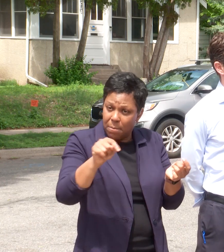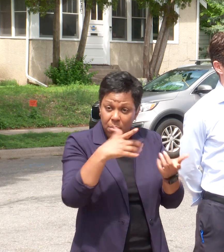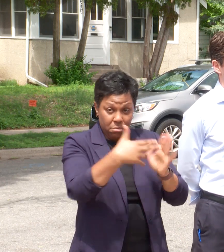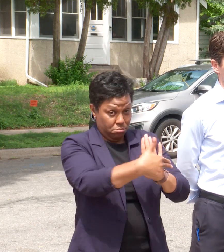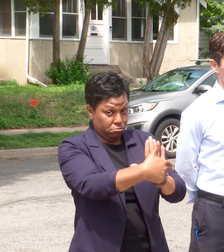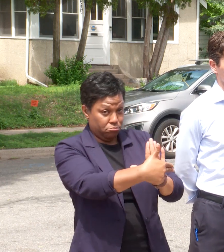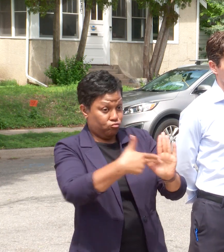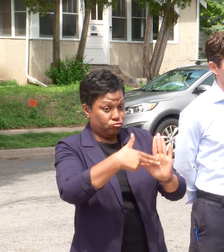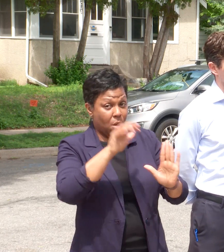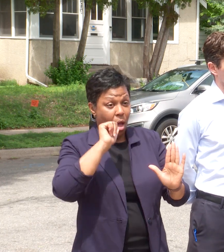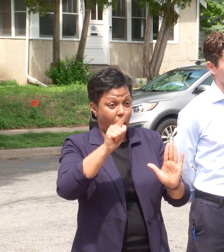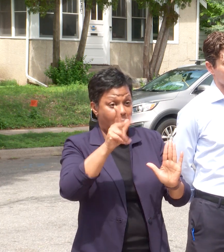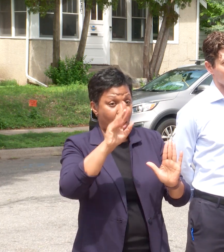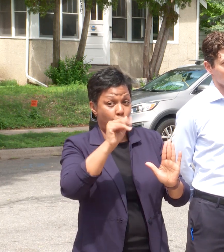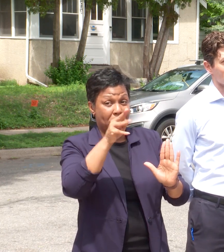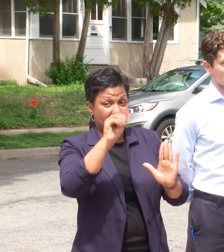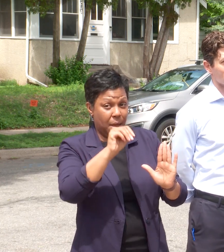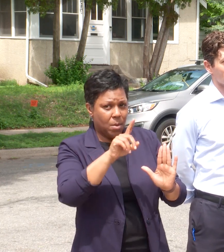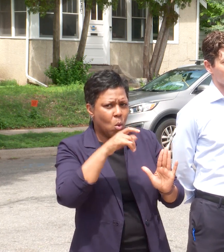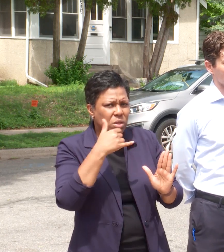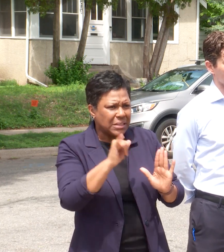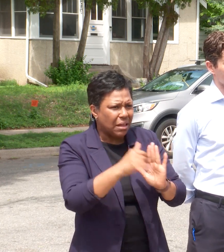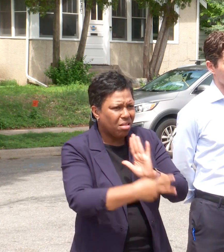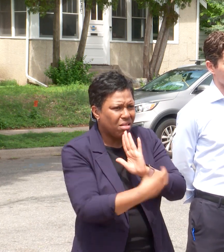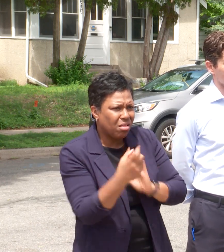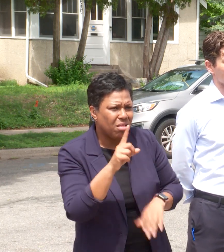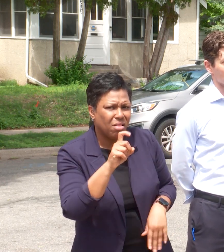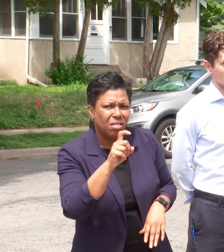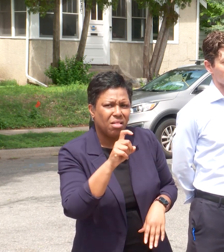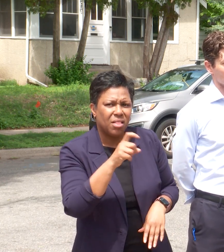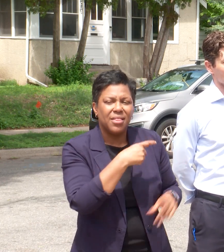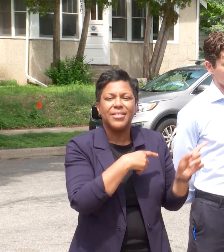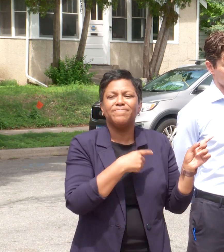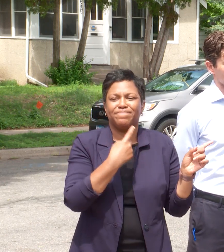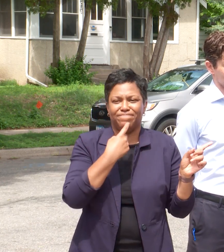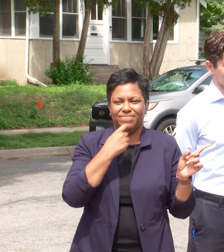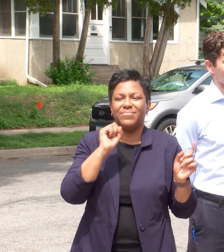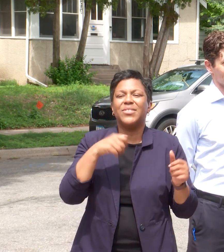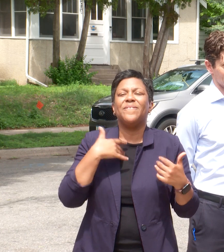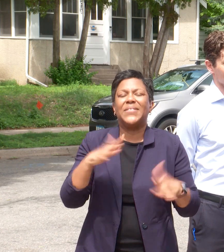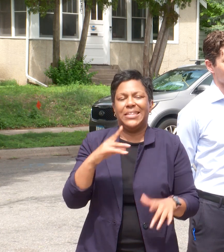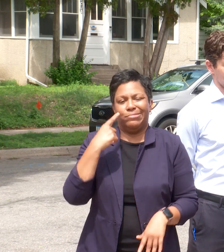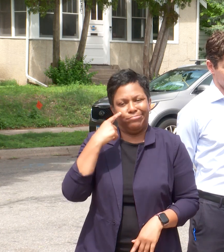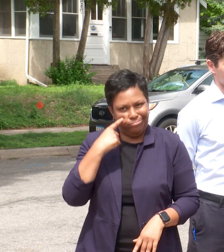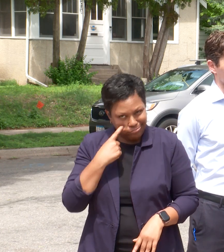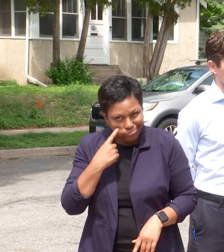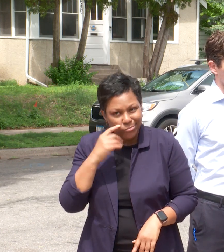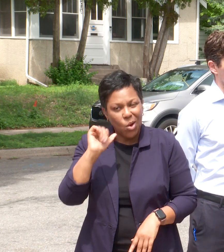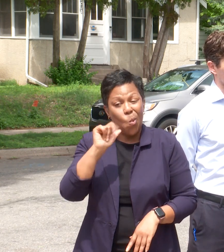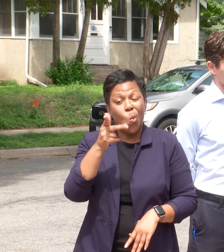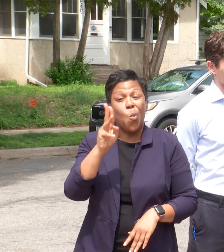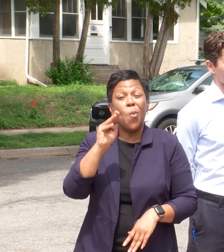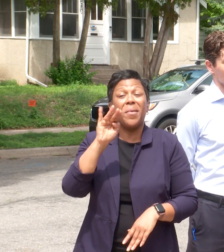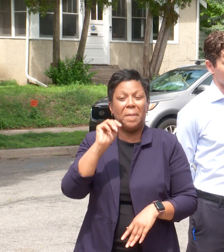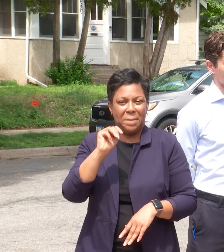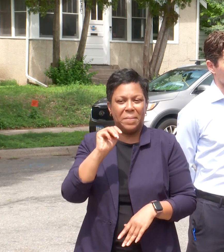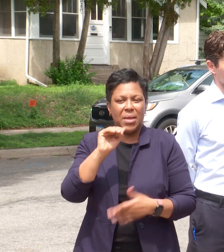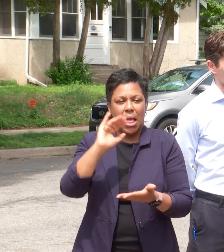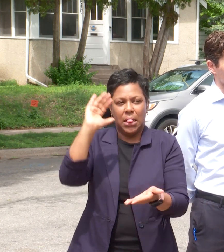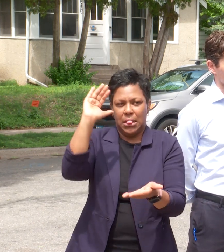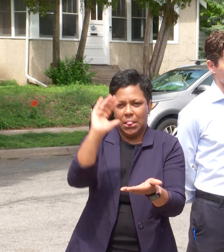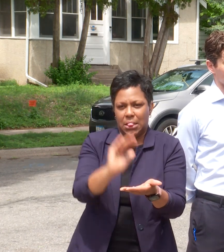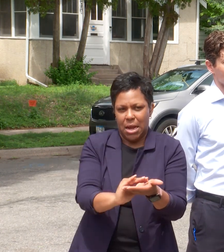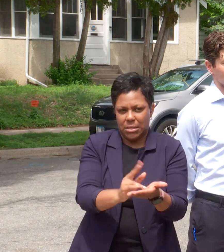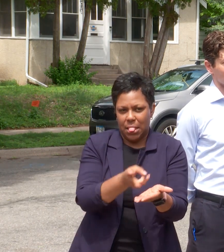We've seen very little theft of the aluminum wire. Sometimes they'll open up the bases, they might even cut them, but then they realize this is aluminum, this is very little scrap value,